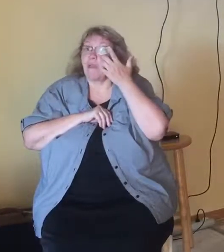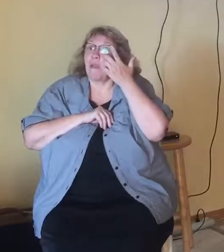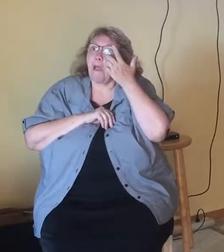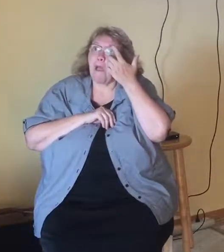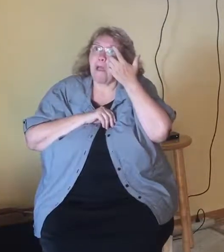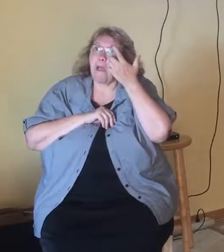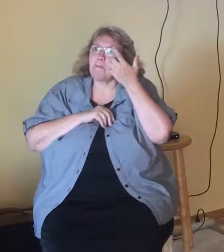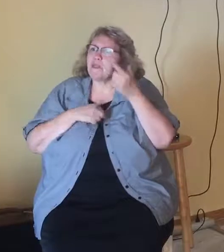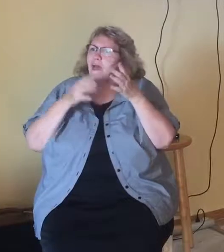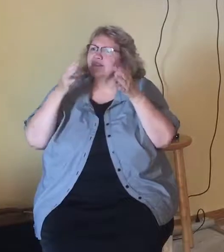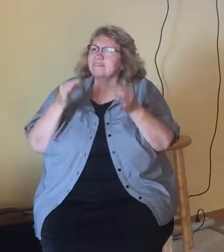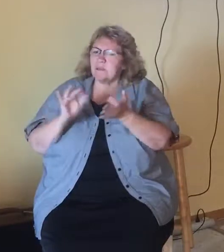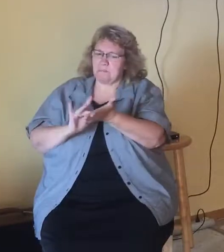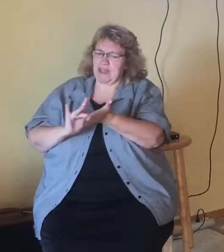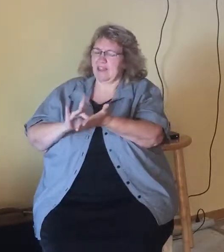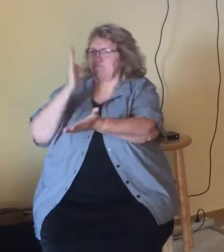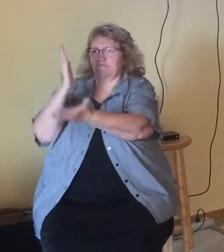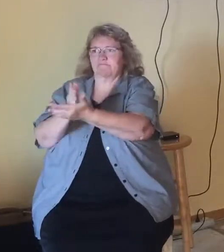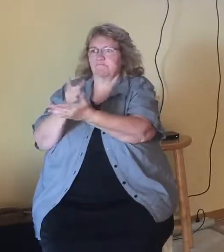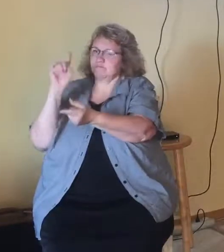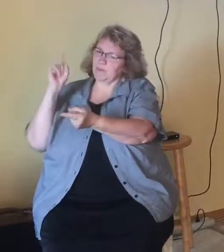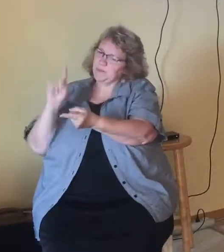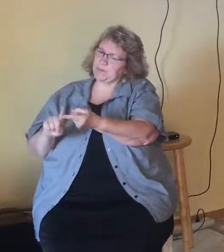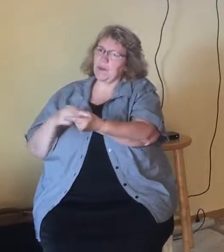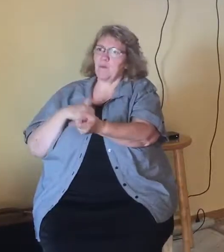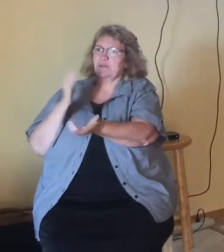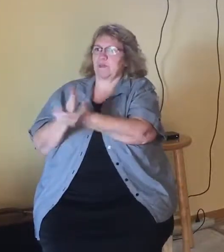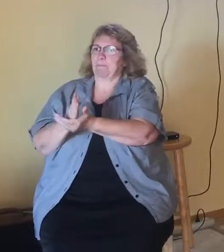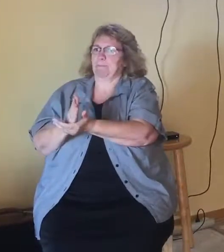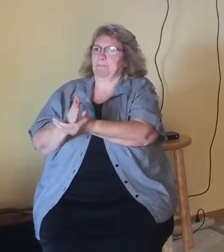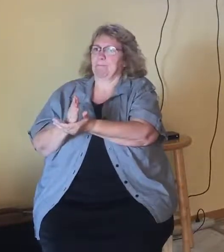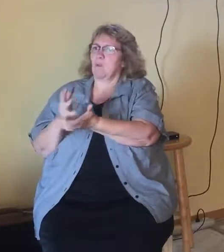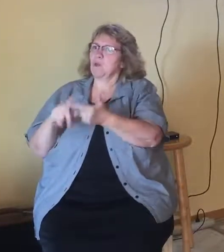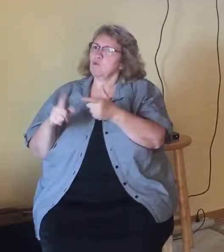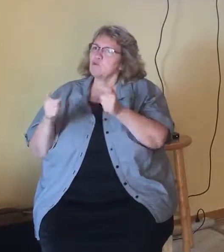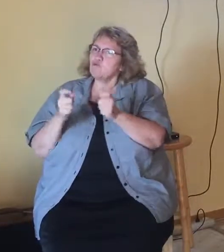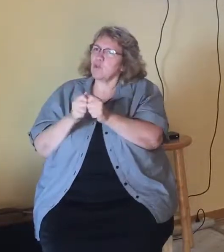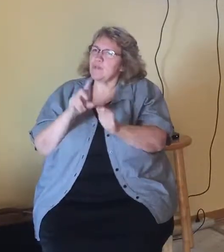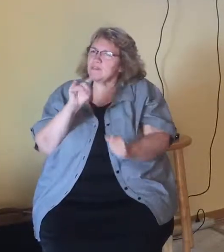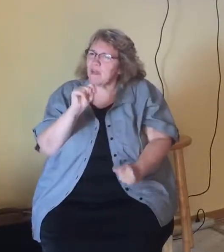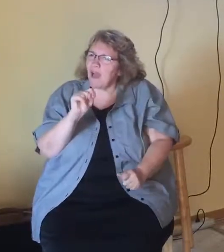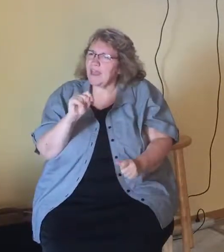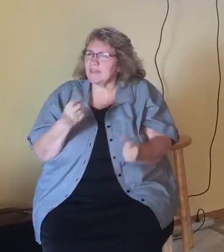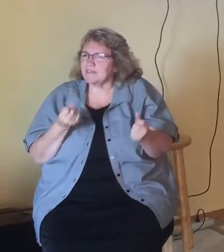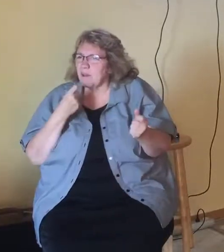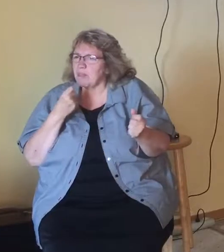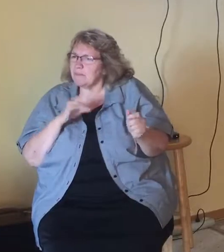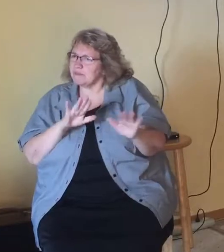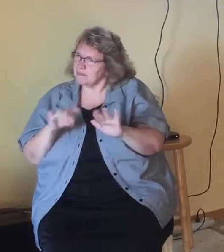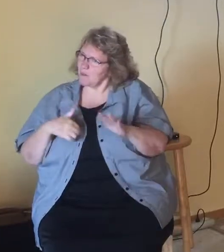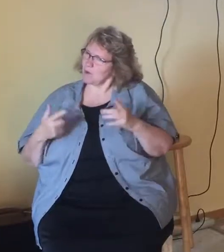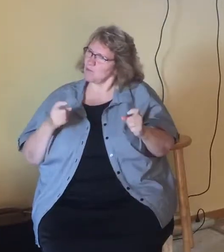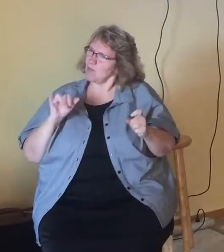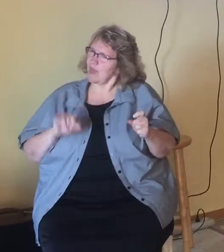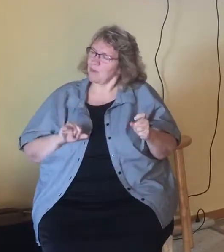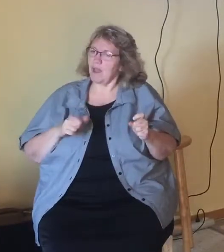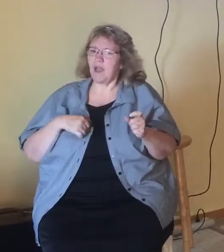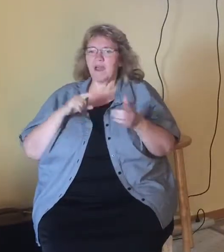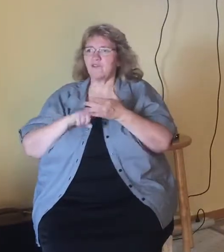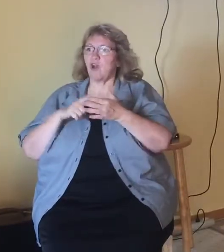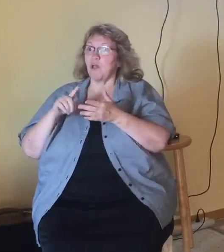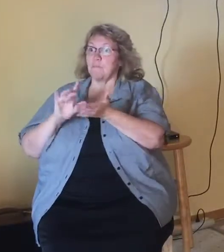I was determined to wean myself off of the medication. And I wanted to control it with diet and supplements. So I started to